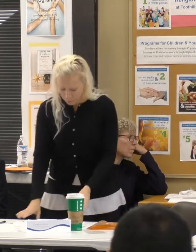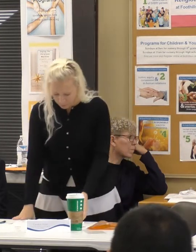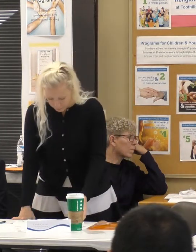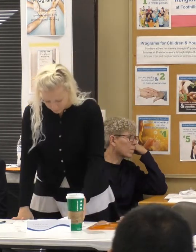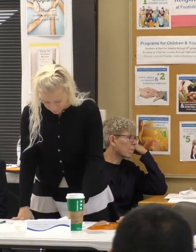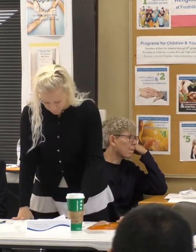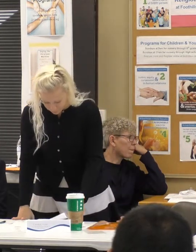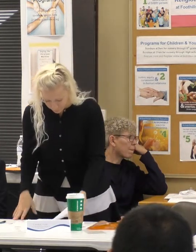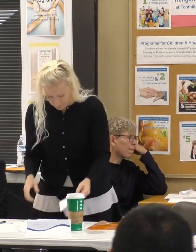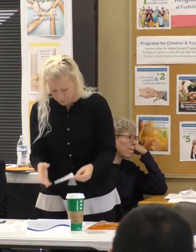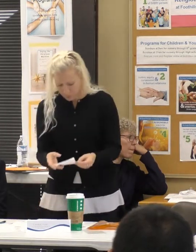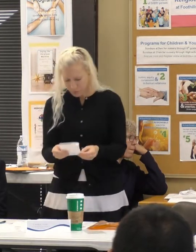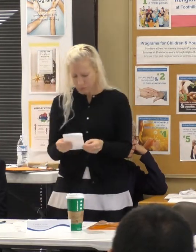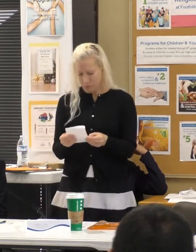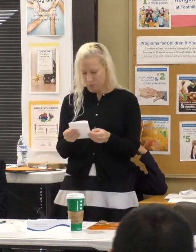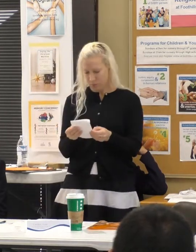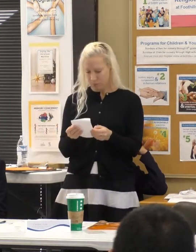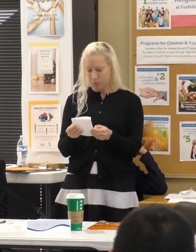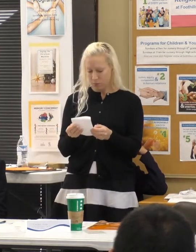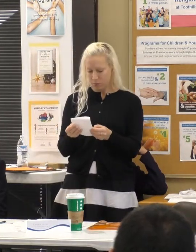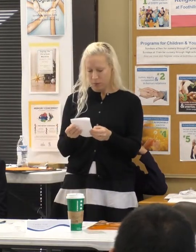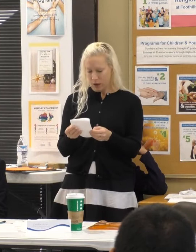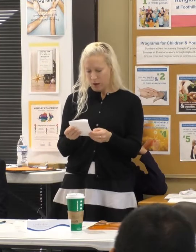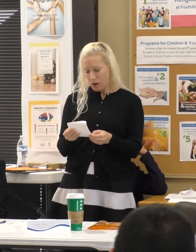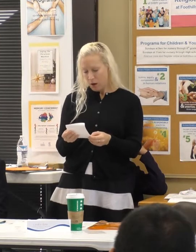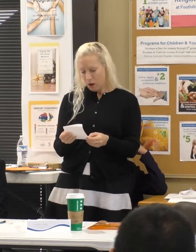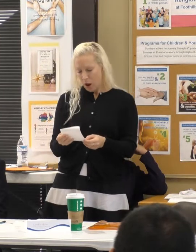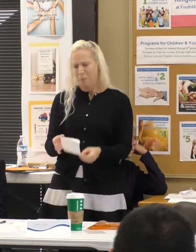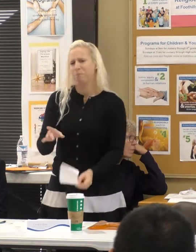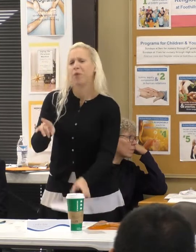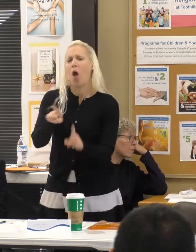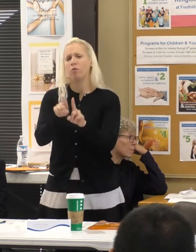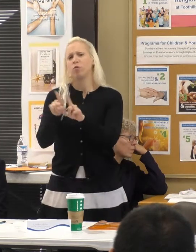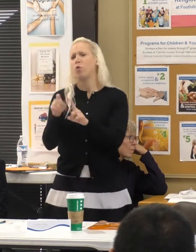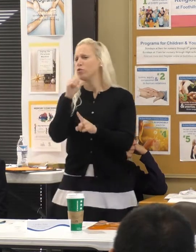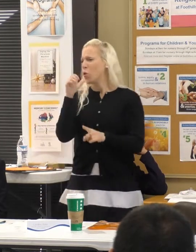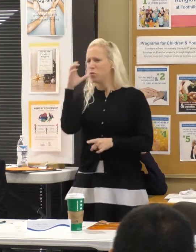the children, and it can create some very serious issues down the road.